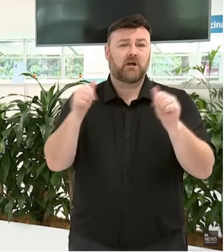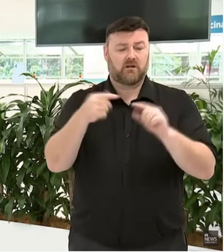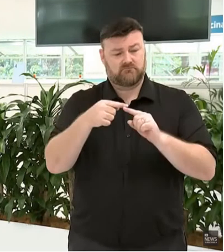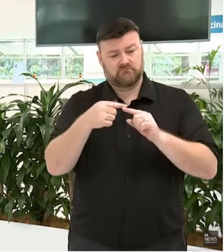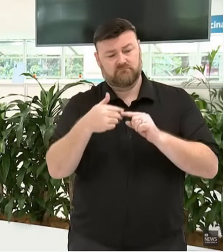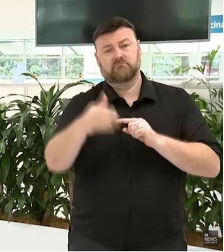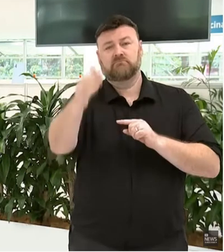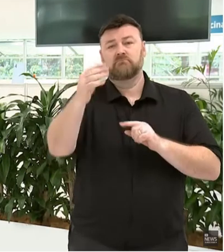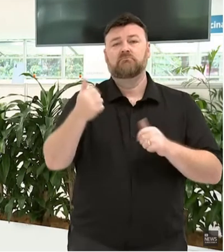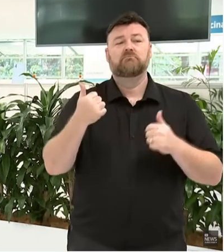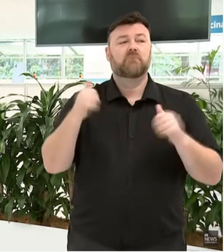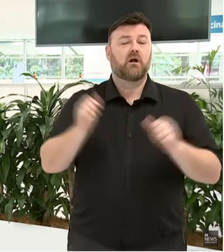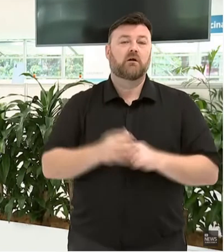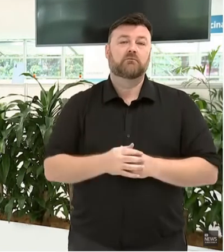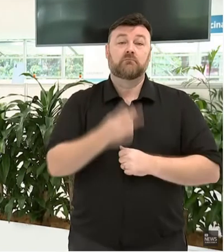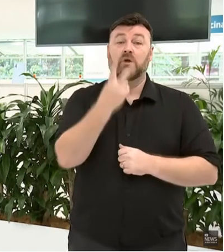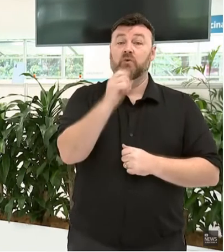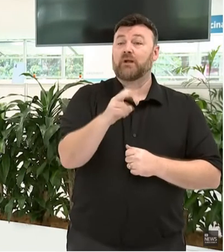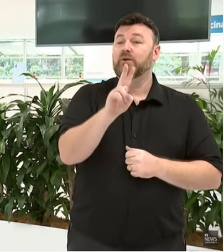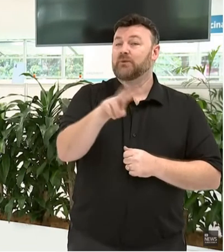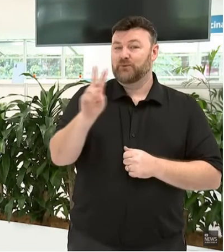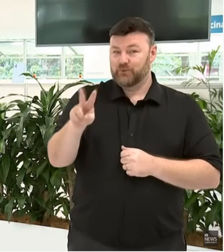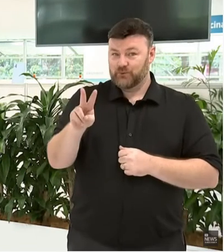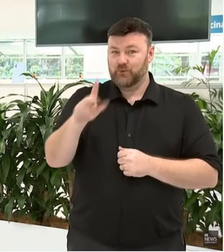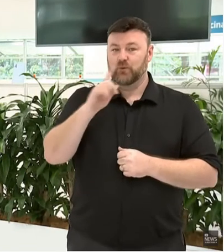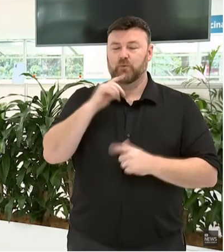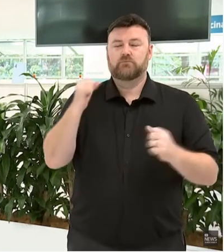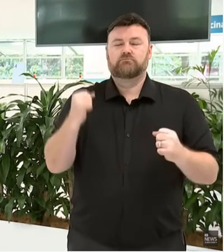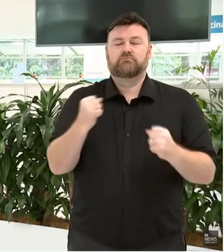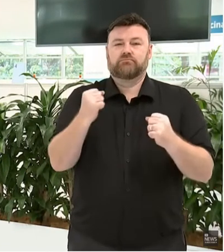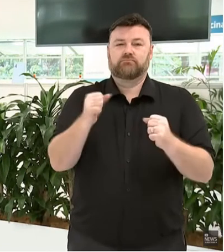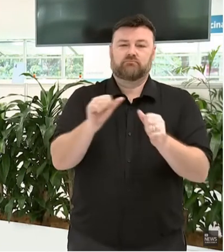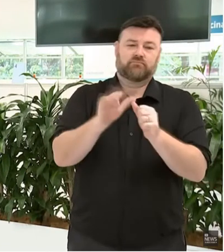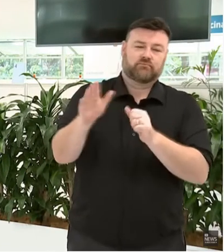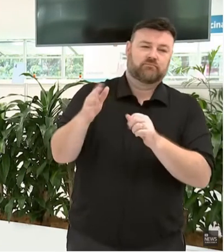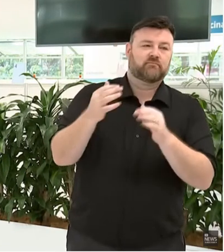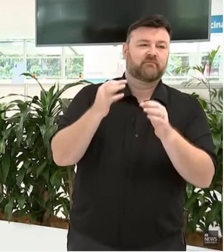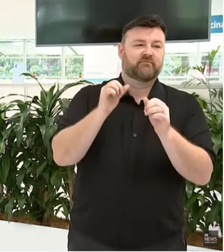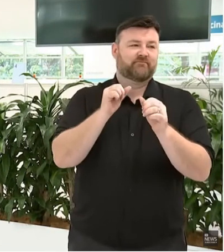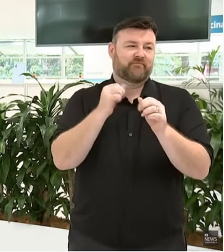time. 22 will be a strong year for our state and for our people. And sure,